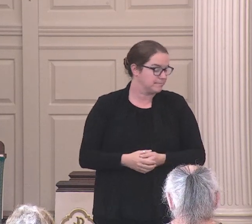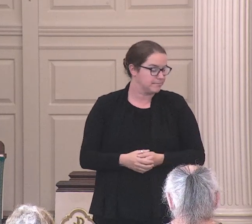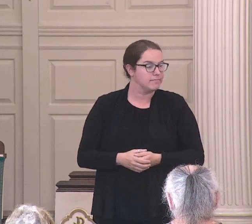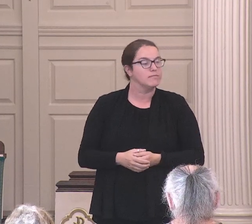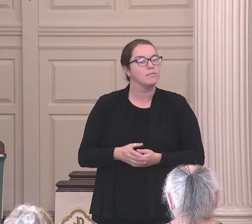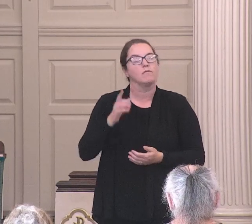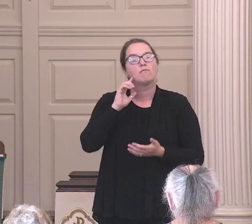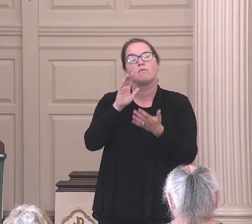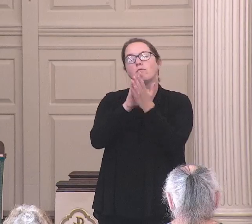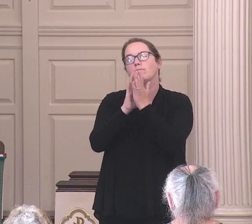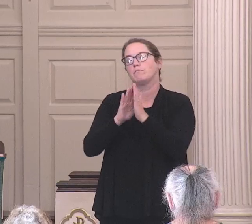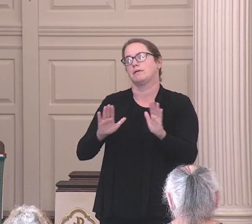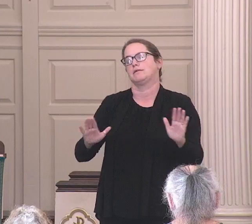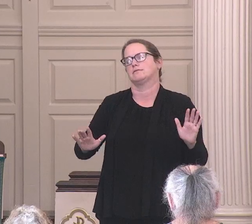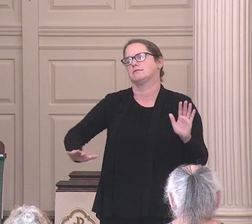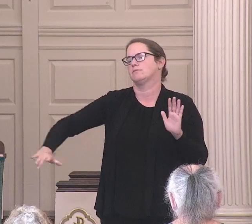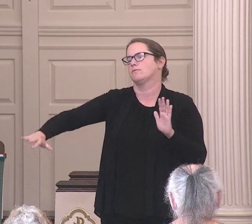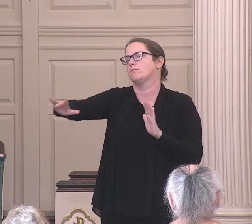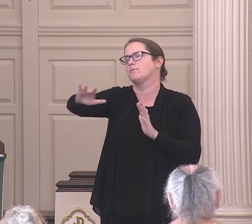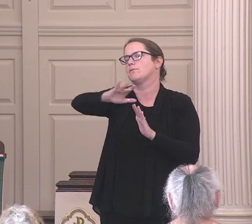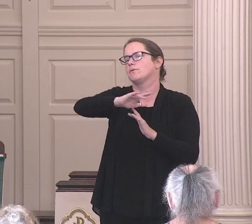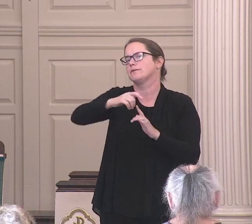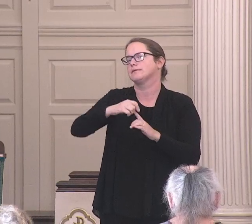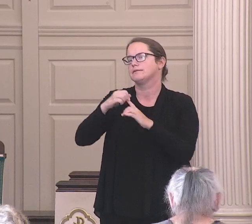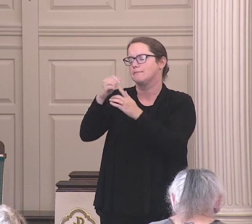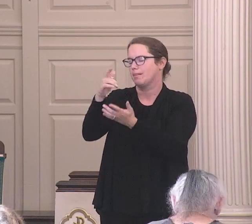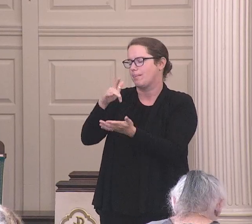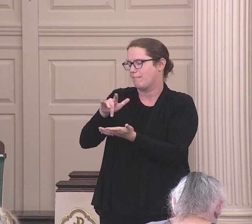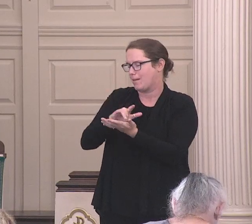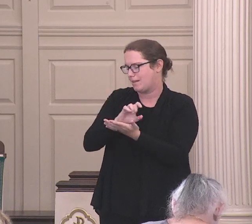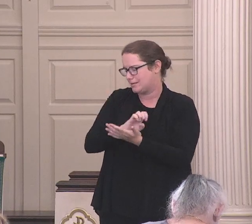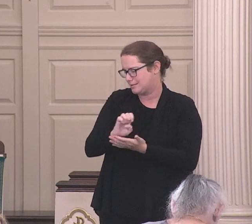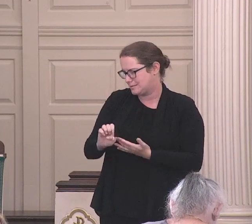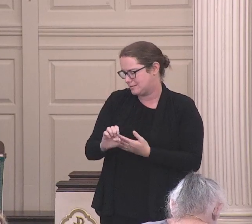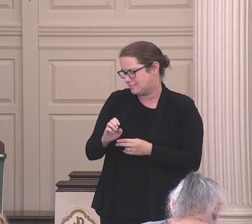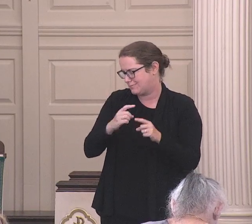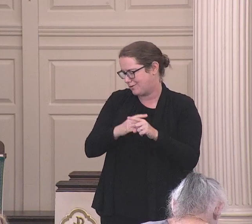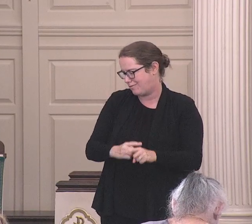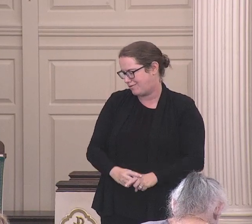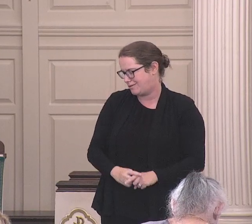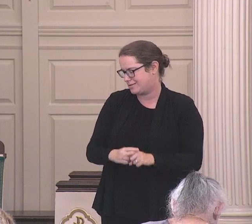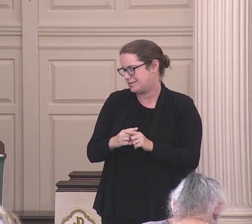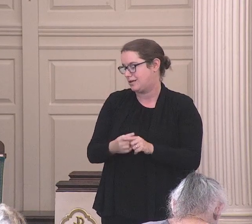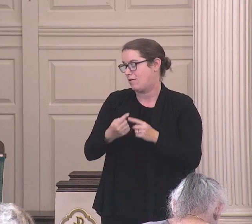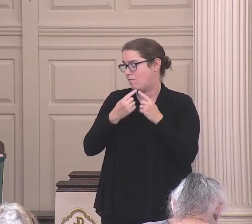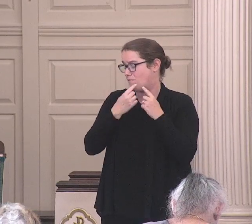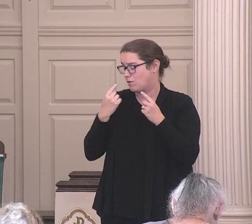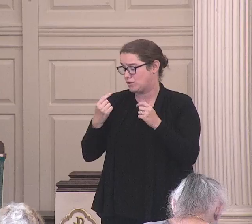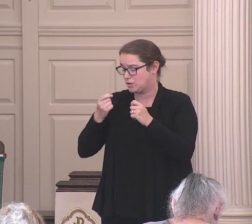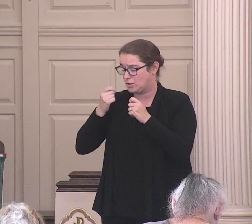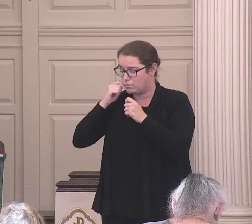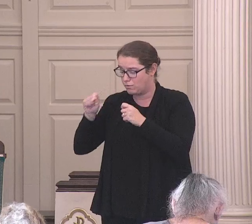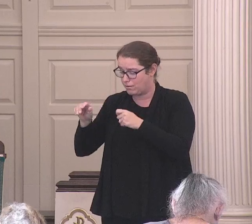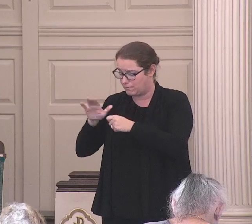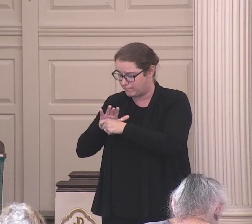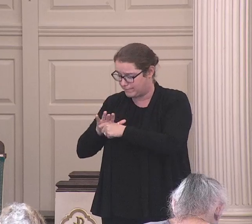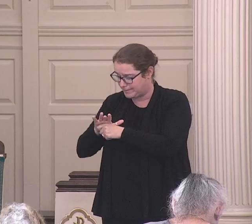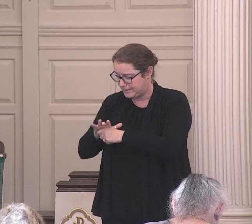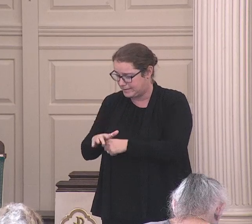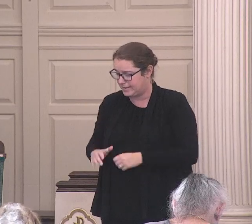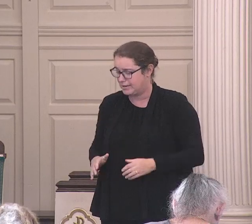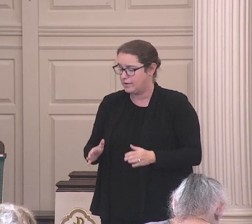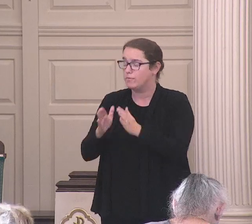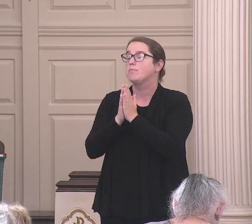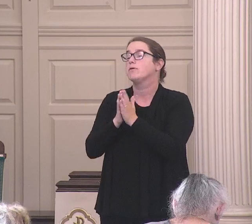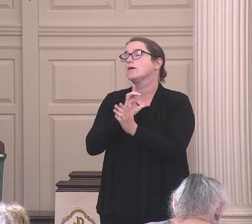For world peace, especially conflicts in the Middle East and in Russia and Ukraine, we pray to